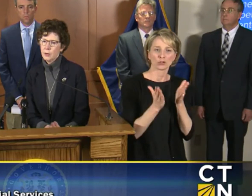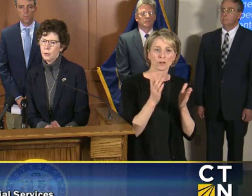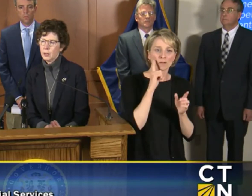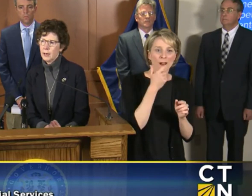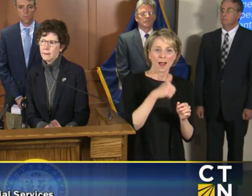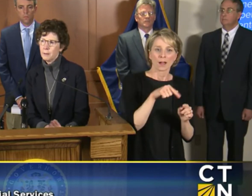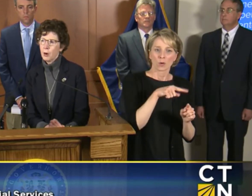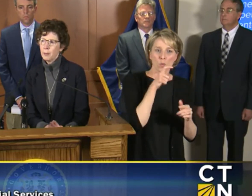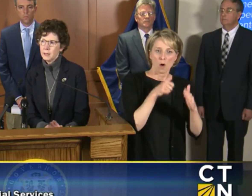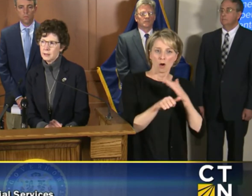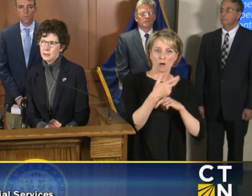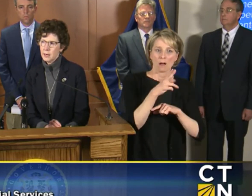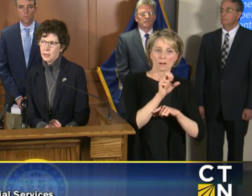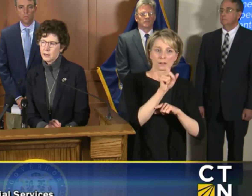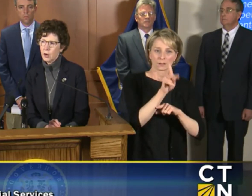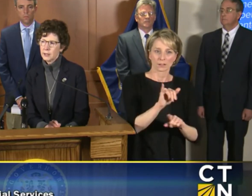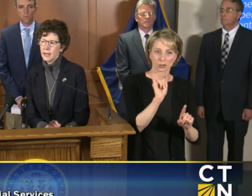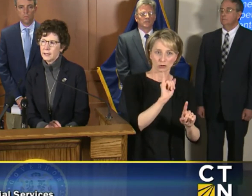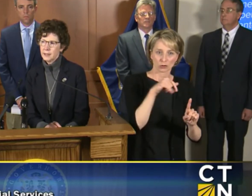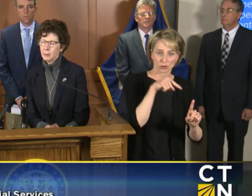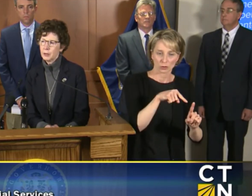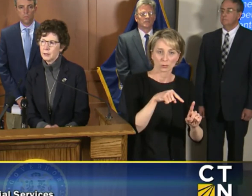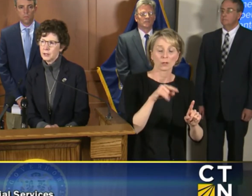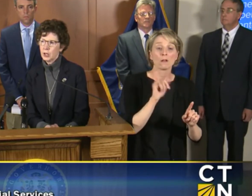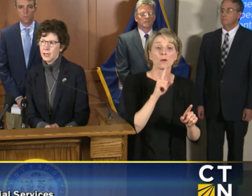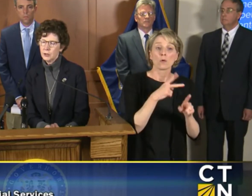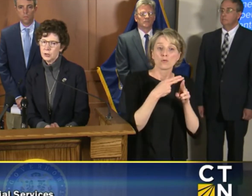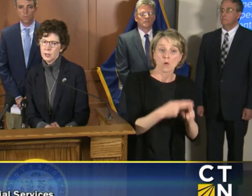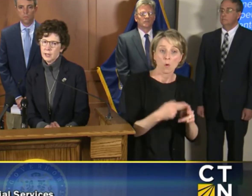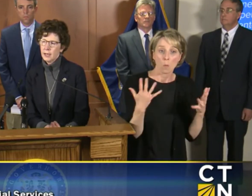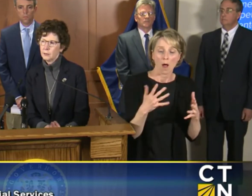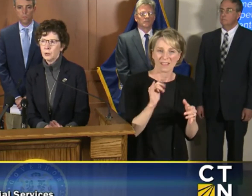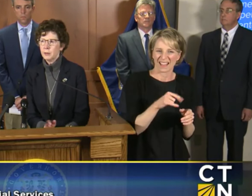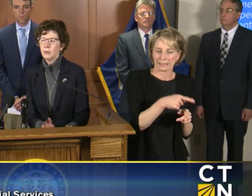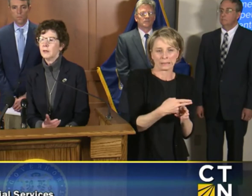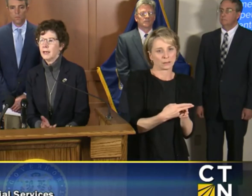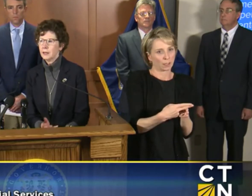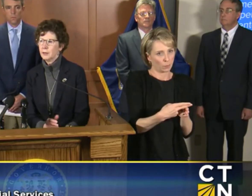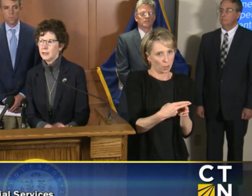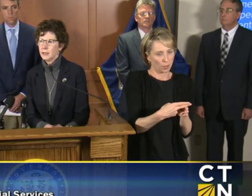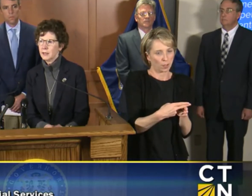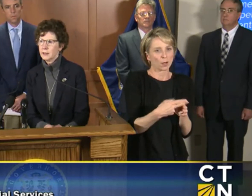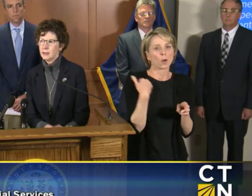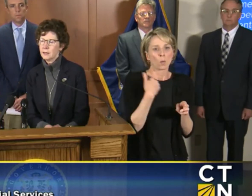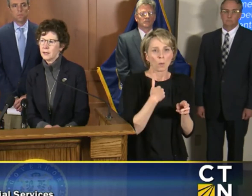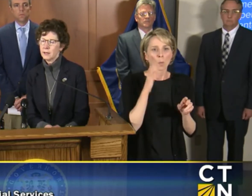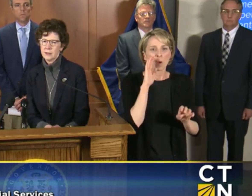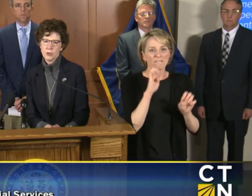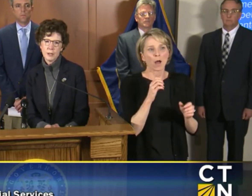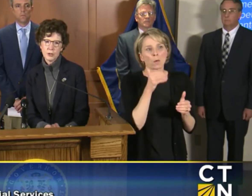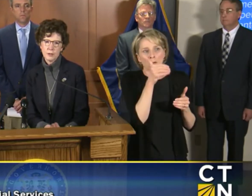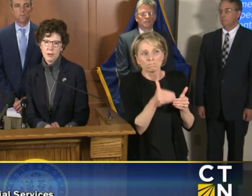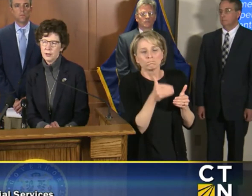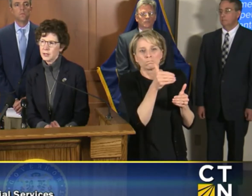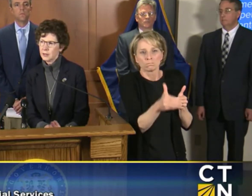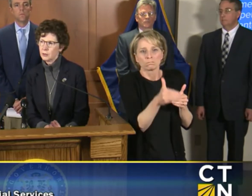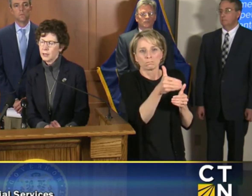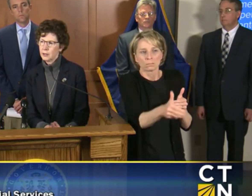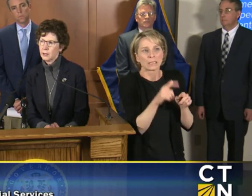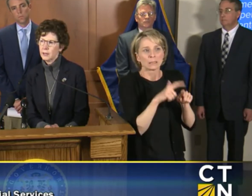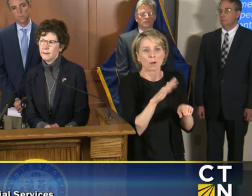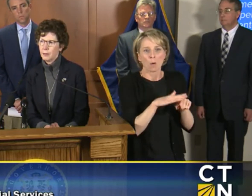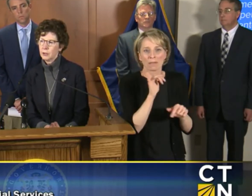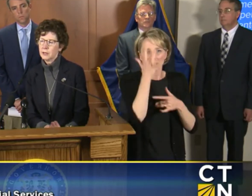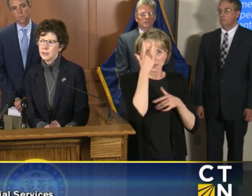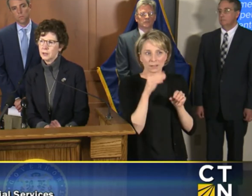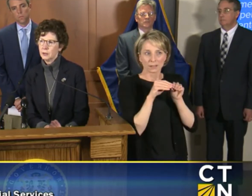members. We're at the moment calling that a temporary change, and we'll be reevaluating as this situation evolves as to